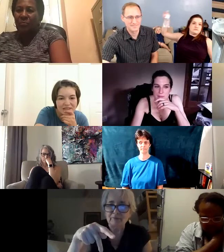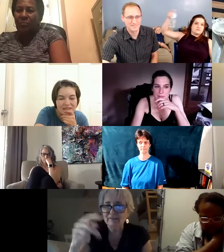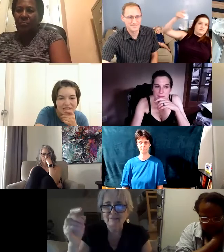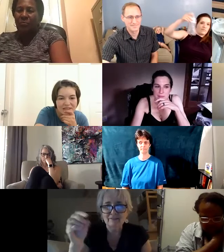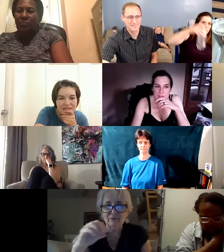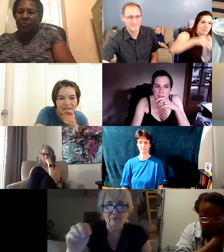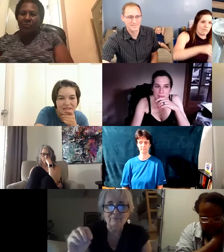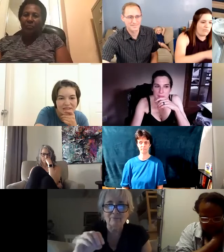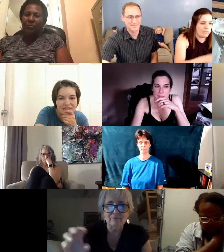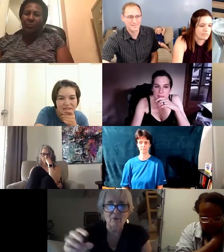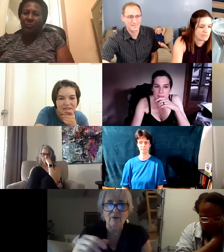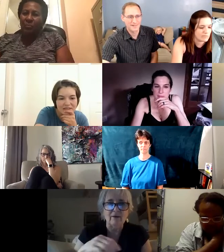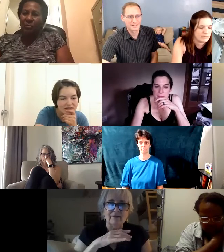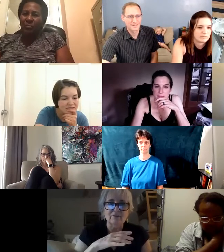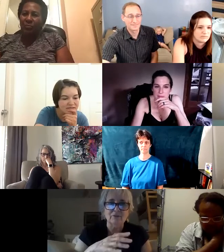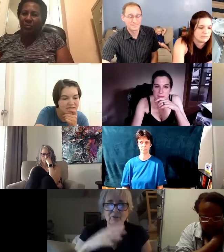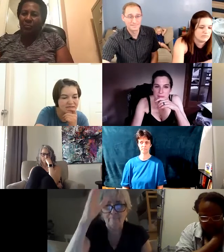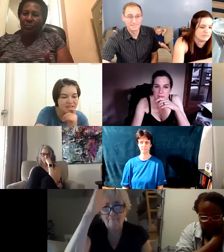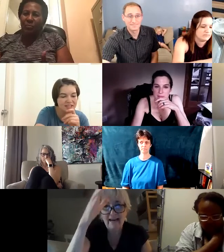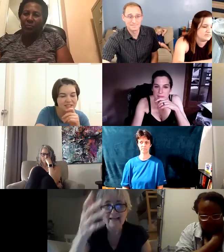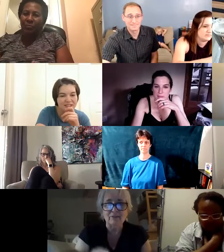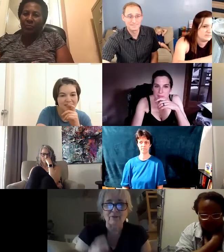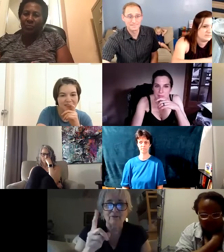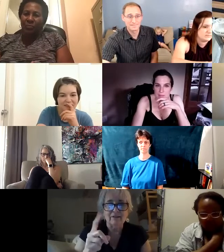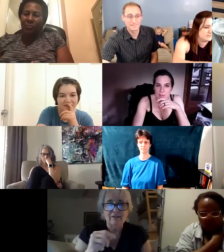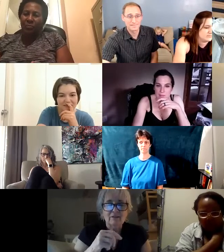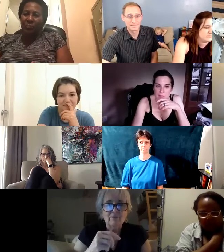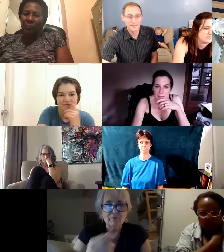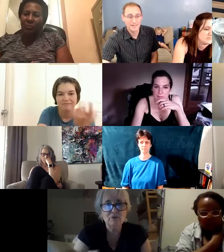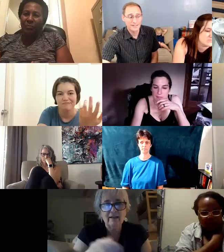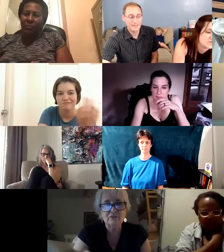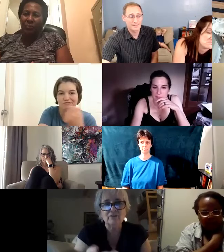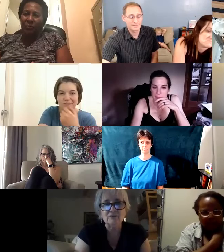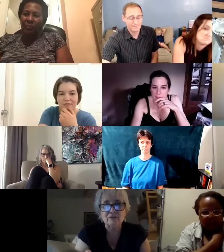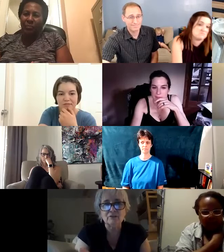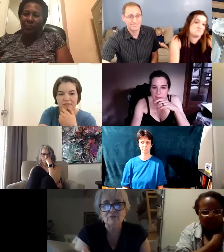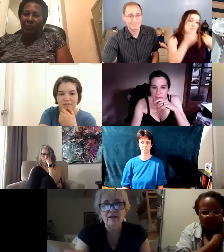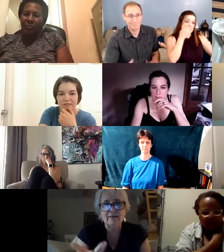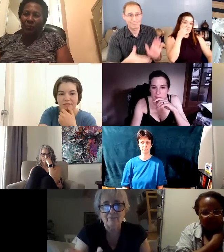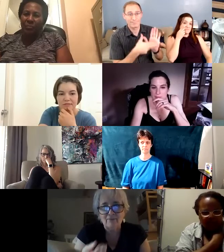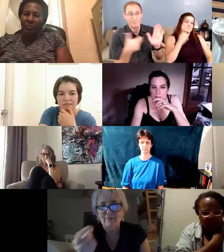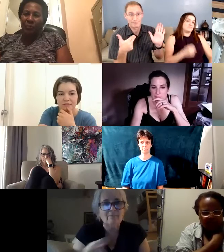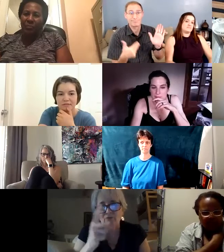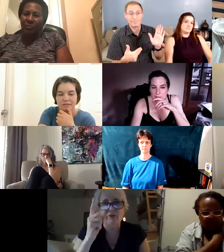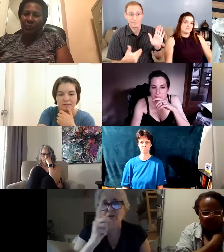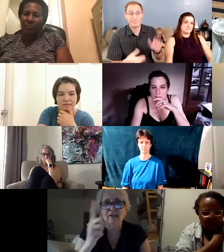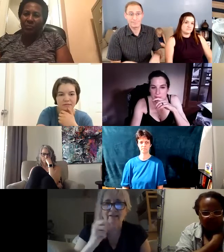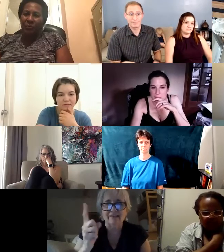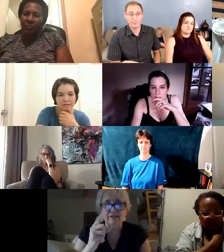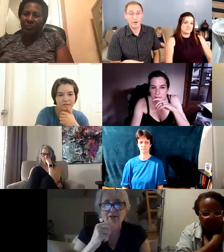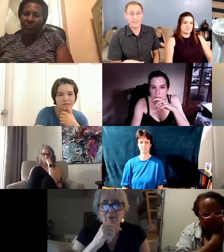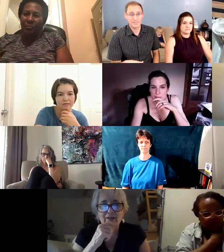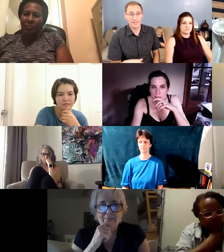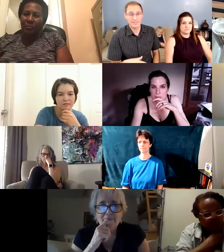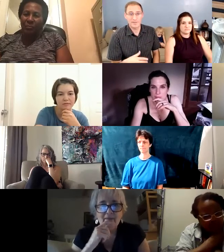do person, or you could do a man, or first you have to describe the thing before you can go like